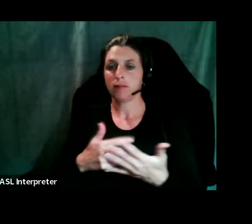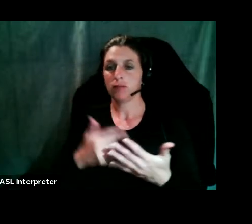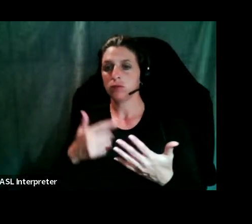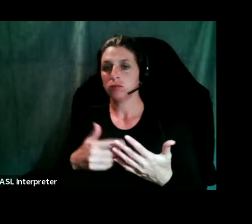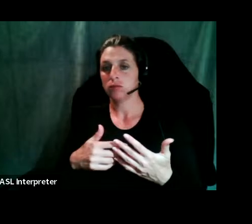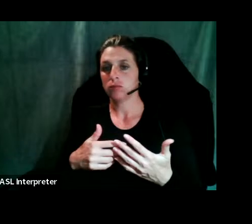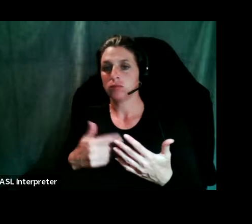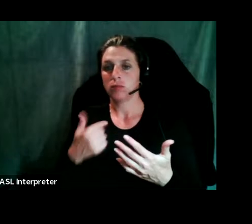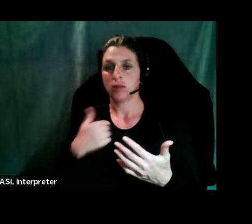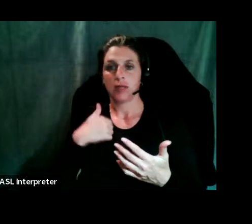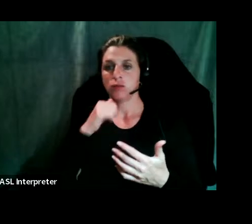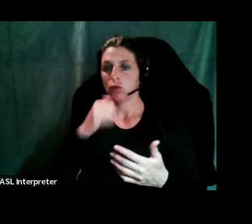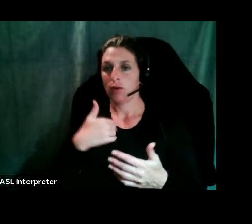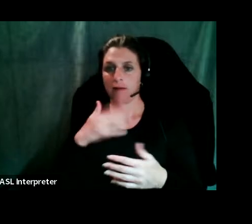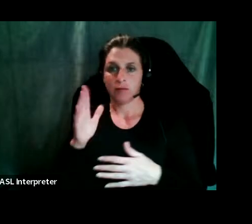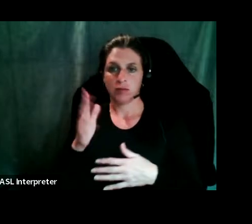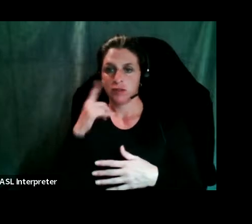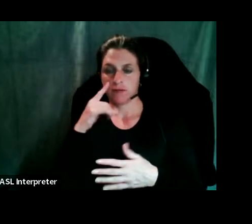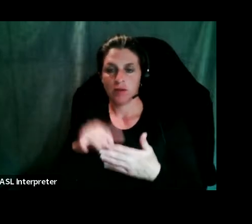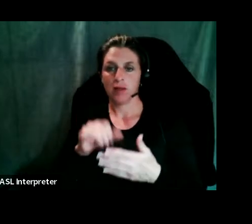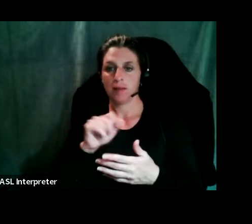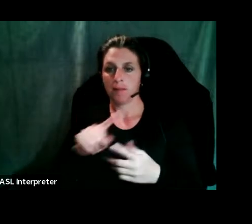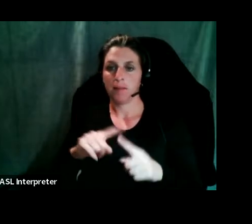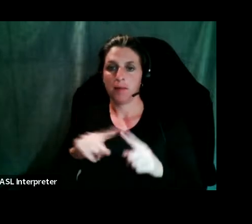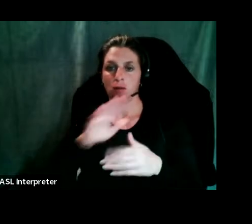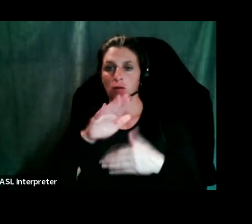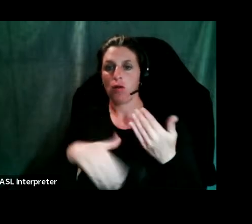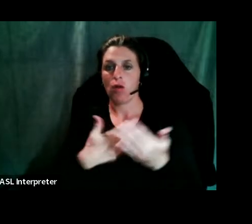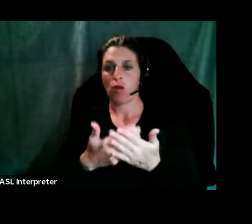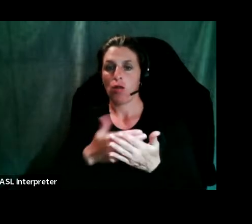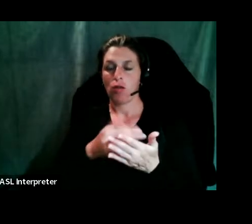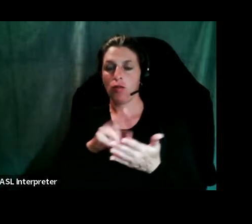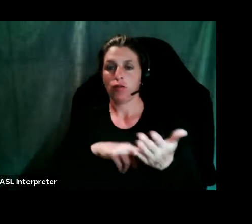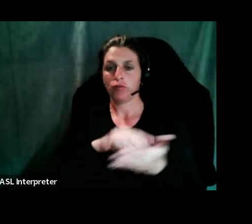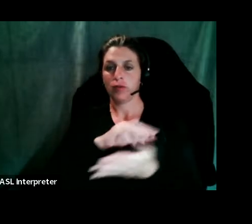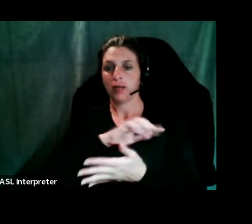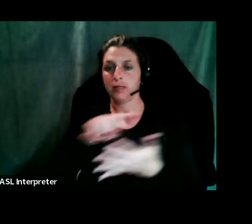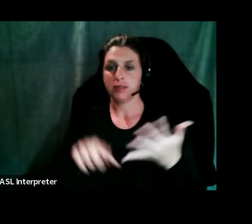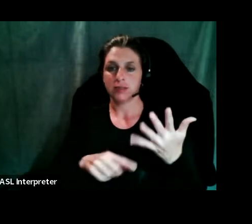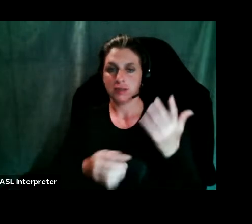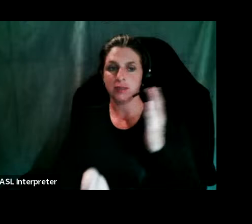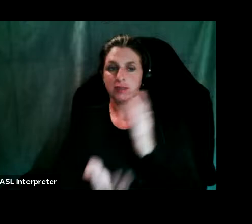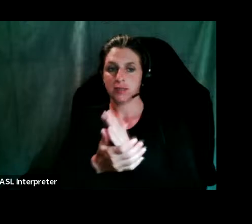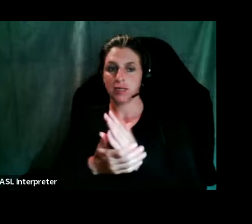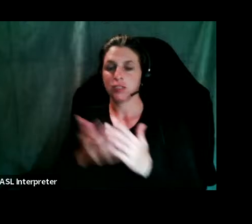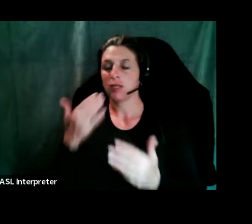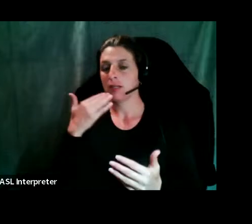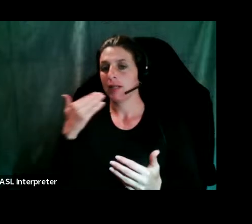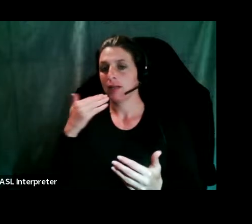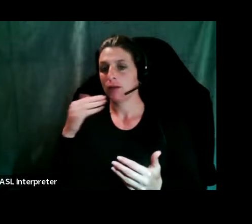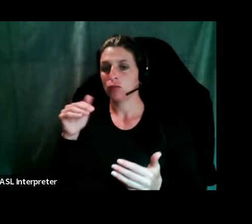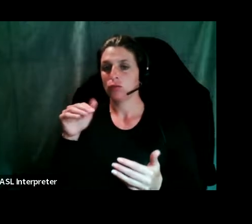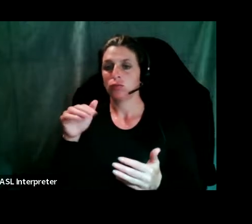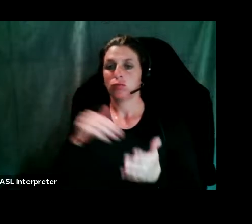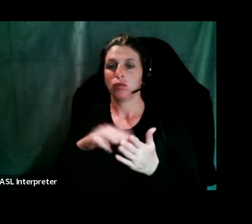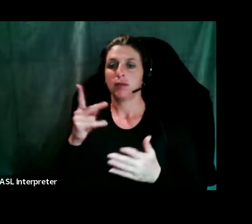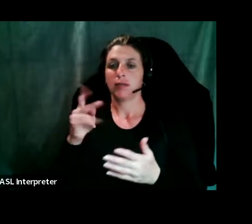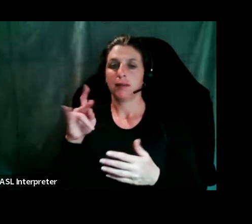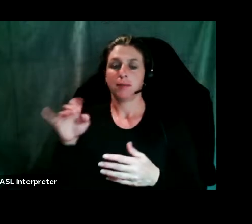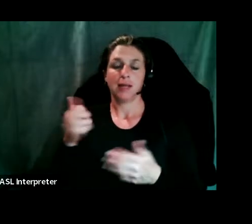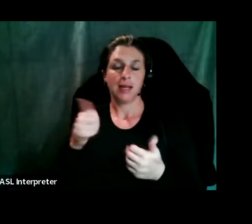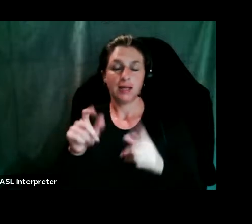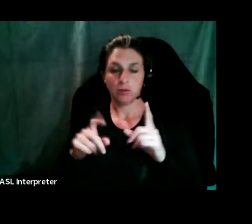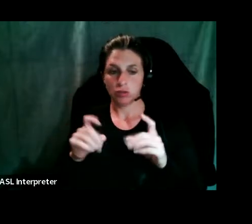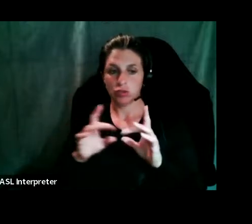don't have a presentation for it, but all of those contracts are attached. Thank you, Dr. Kimke. Thank you. Are there any questions or comments